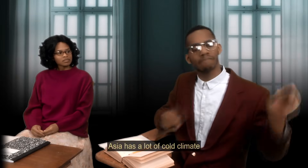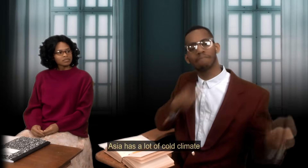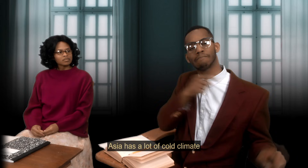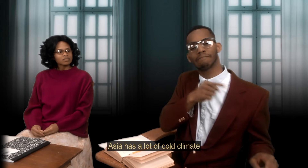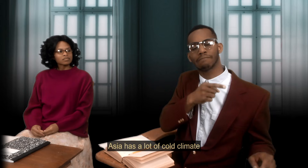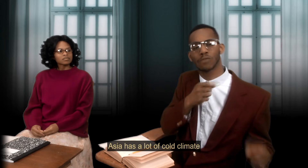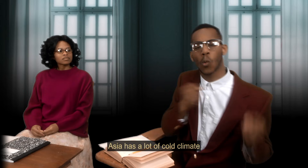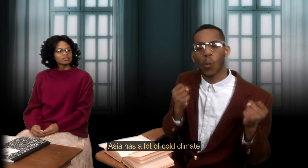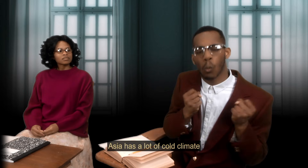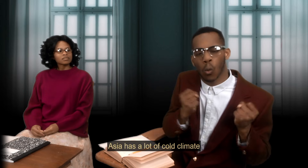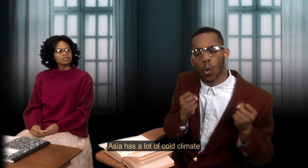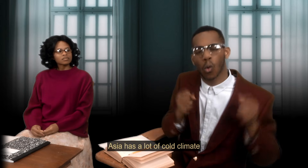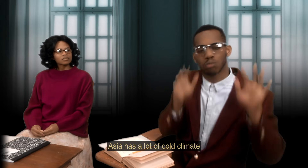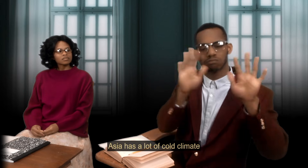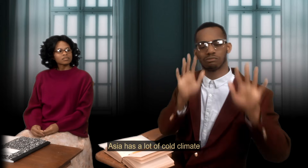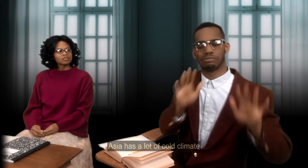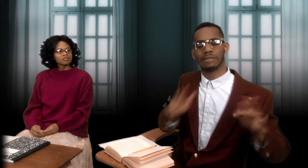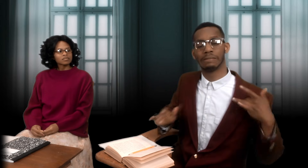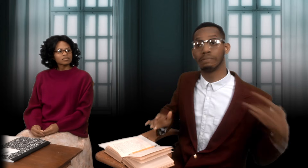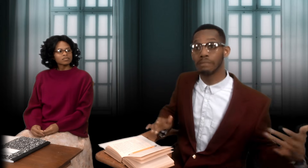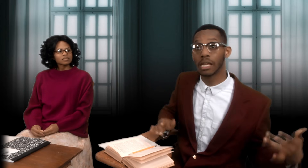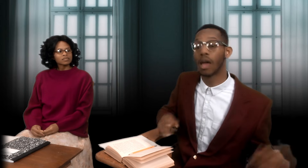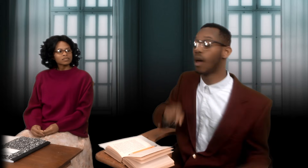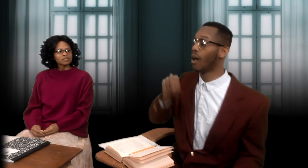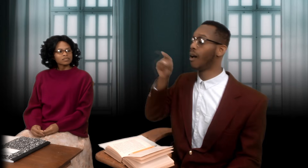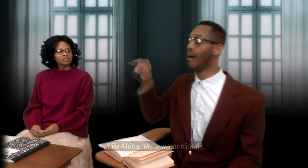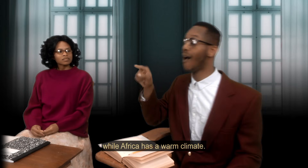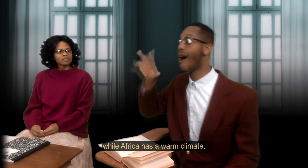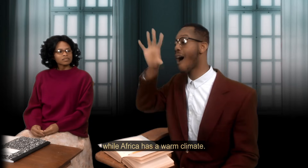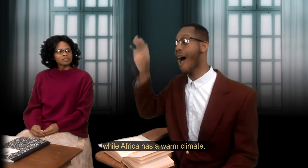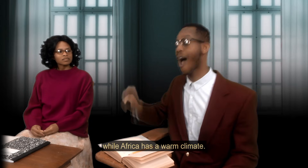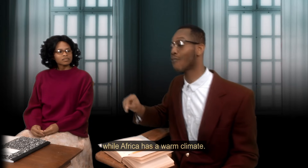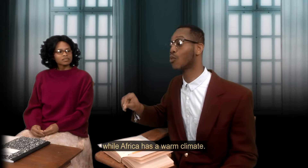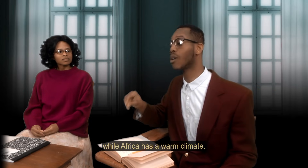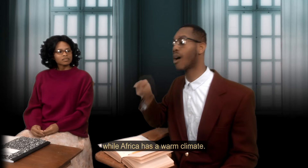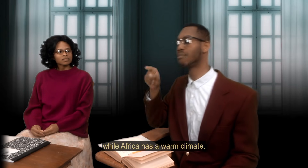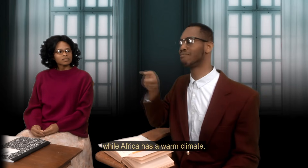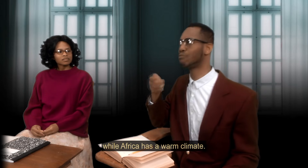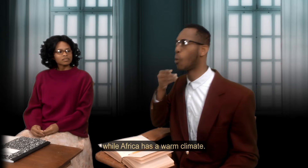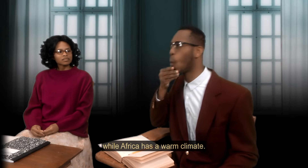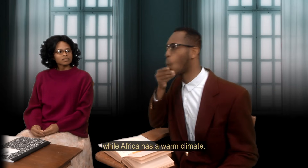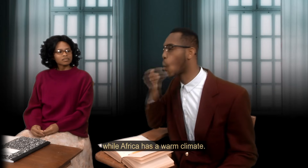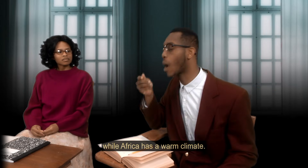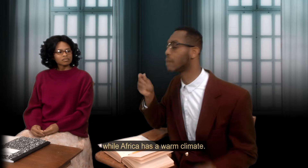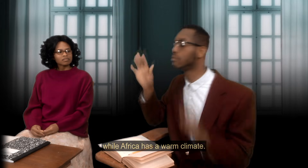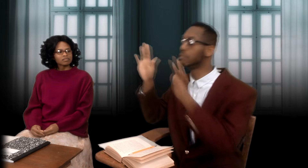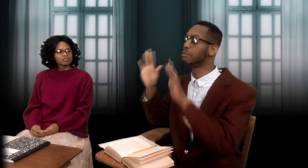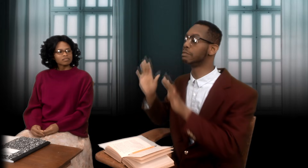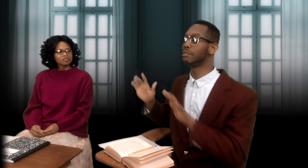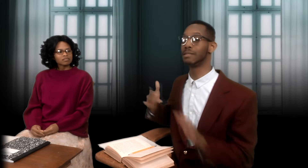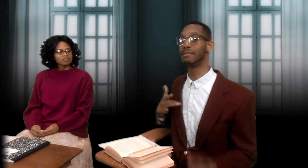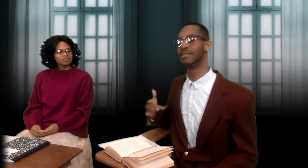Asia has a lot of cold climate, while Africa has the warm climate.